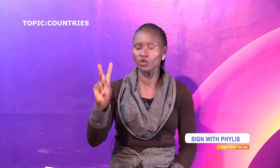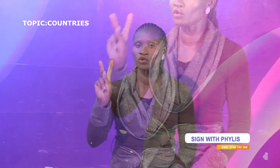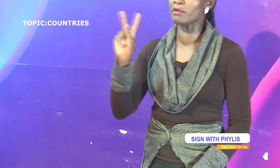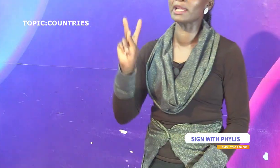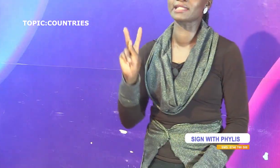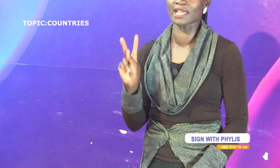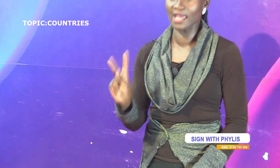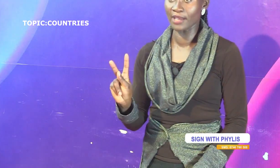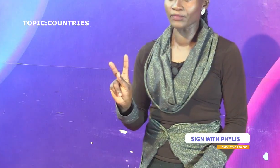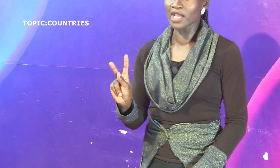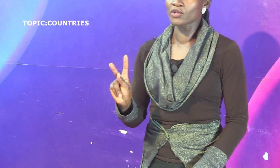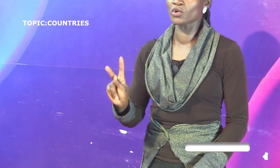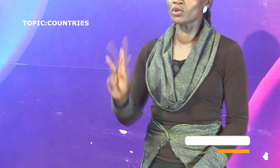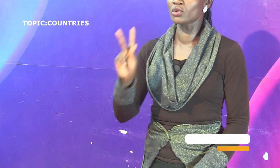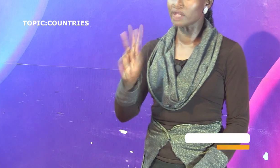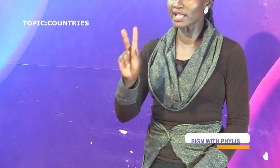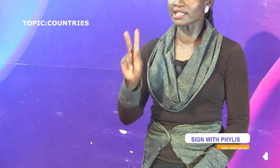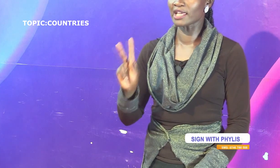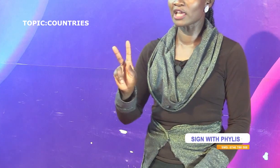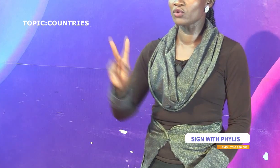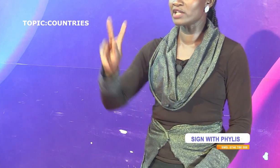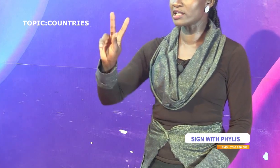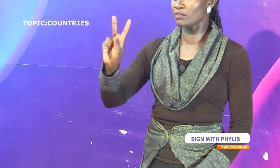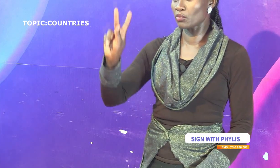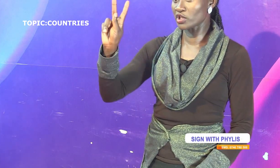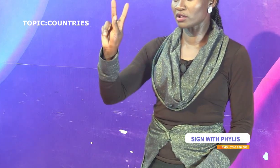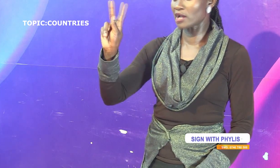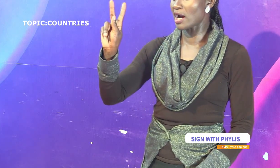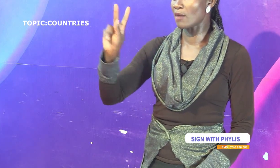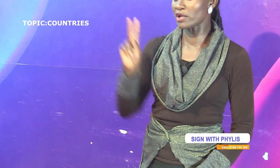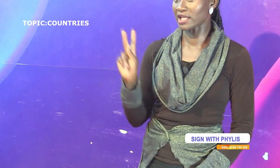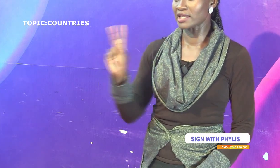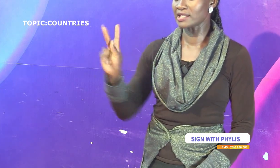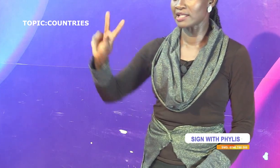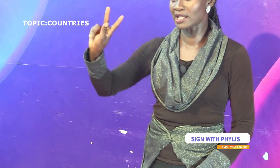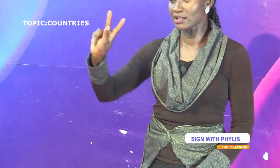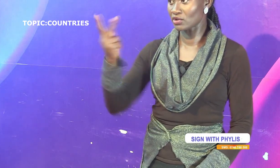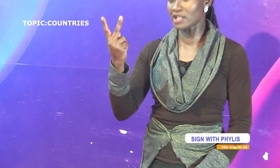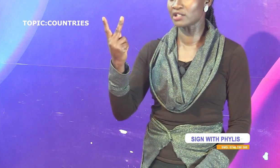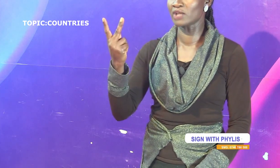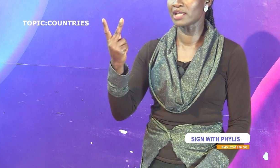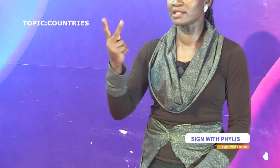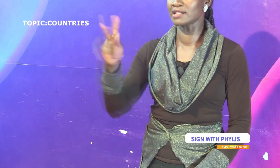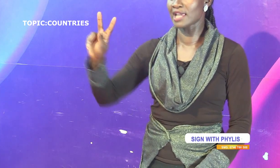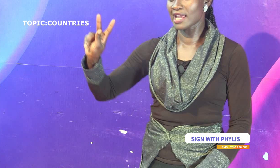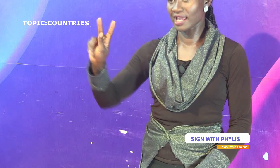letter K? So using letter K, you just push it upward like this, and then just do like this. Kenya,